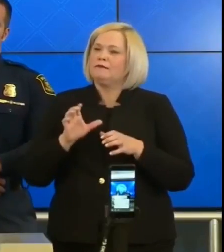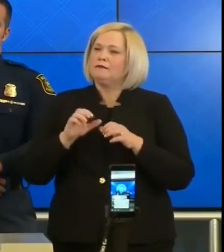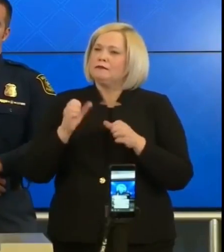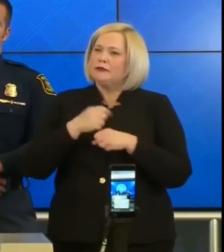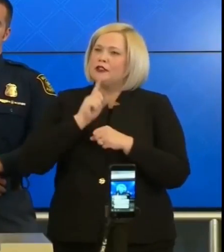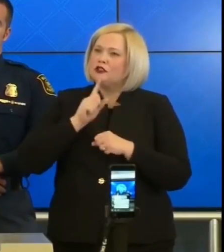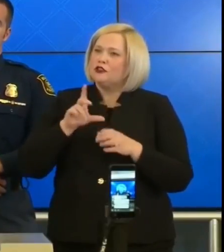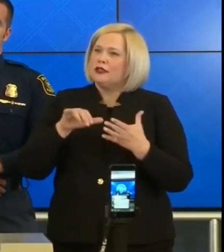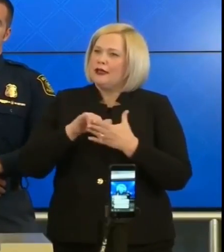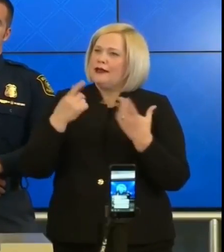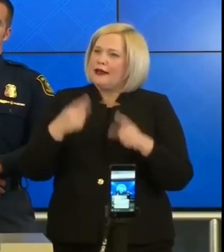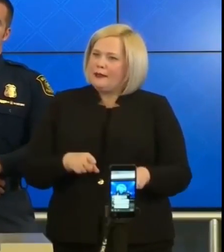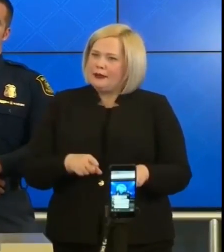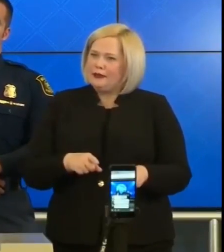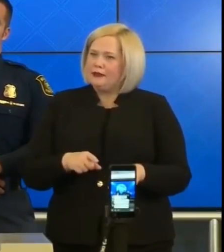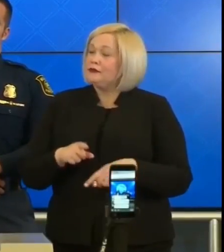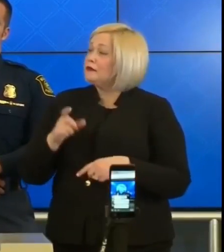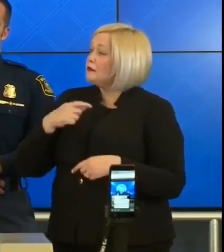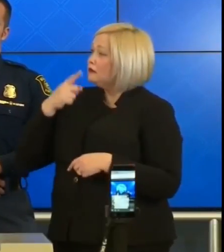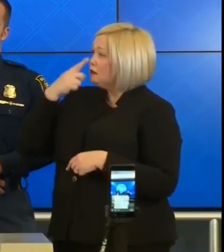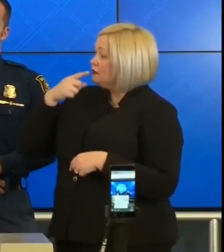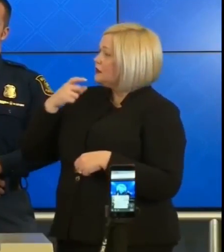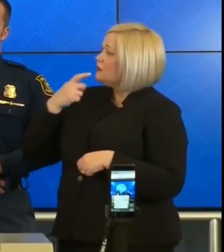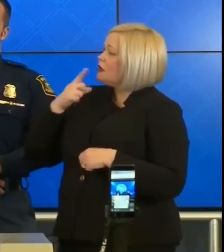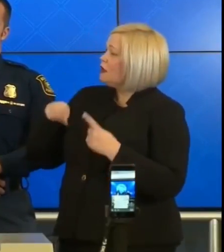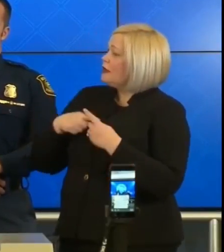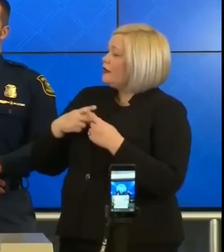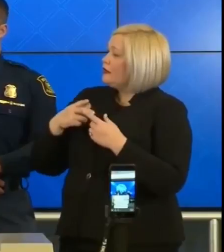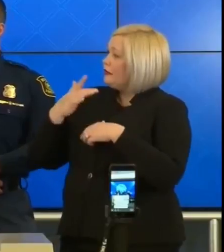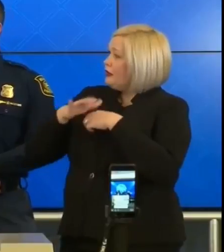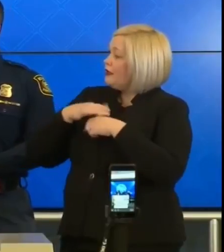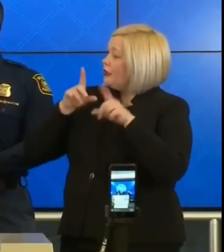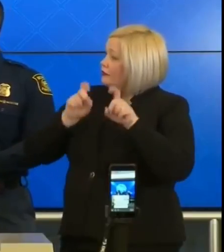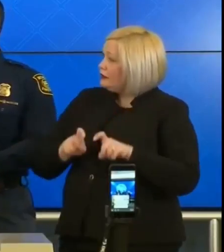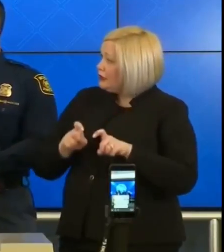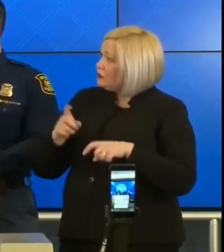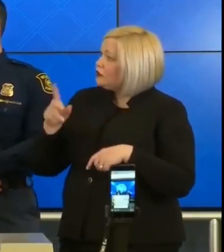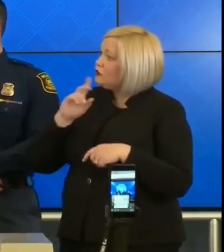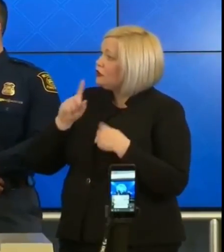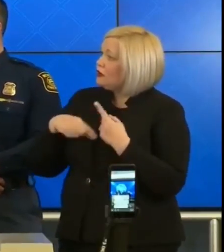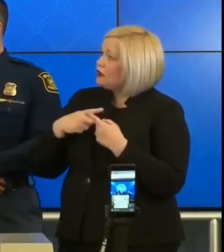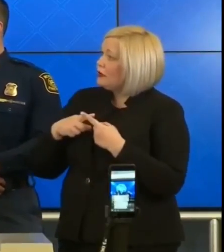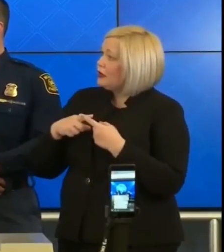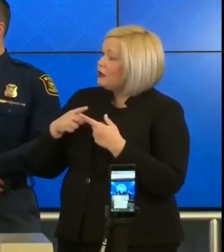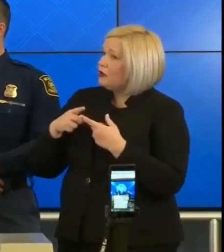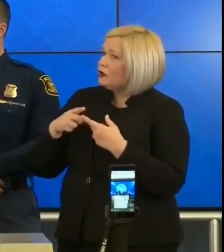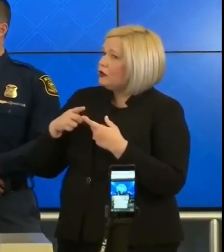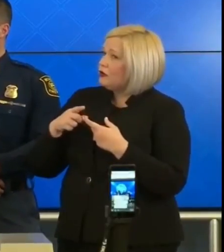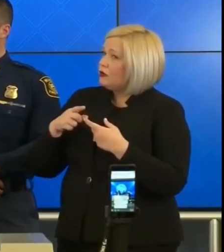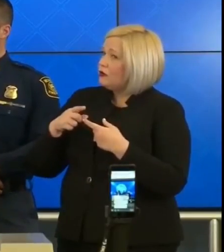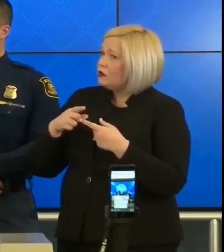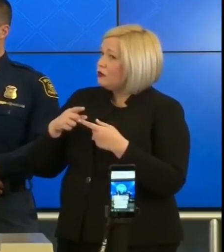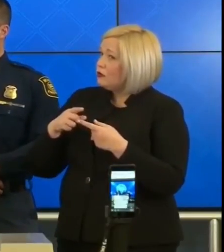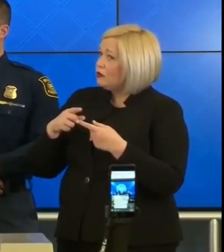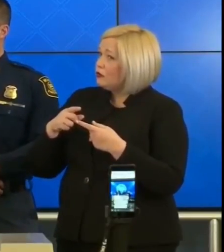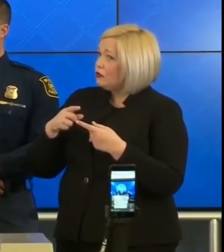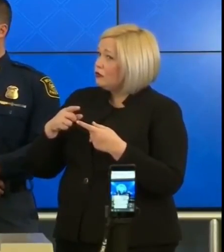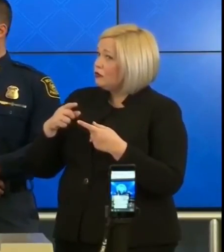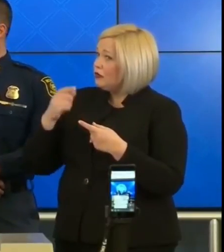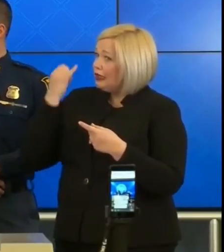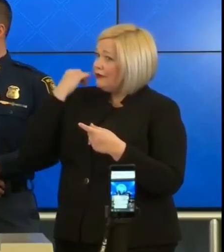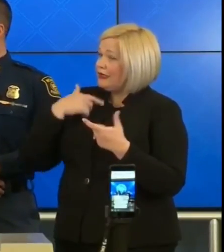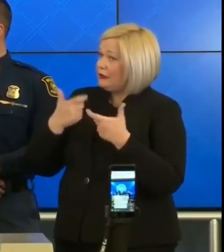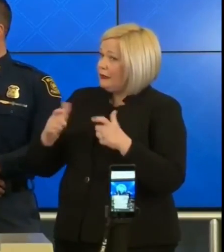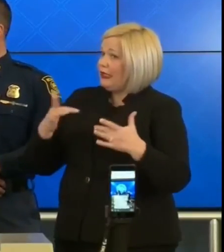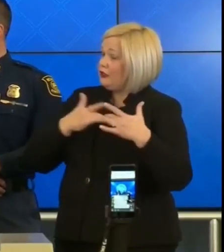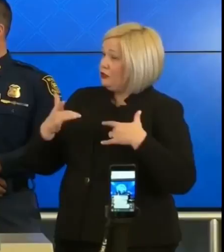update us on the availability of tests? I know that you mentioned it in your remarks, but I know that that's been a big concern. When